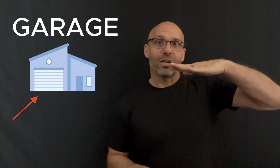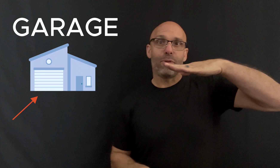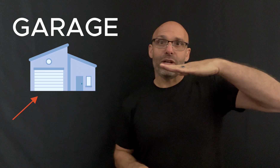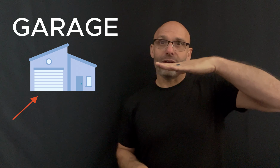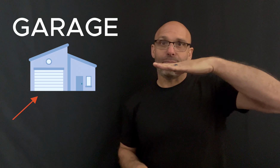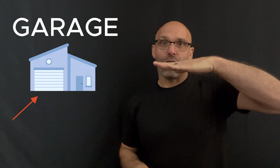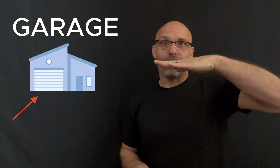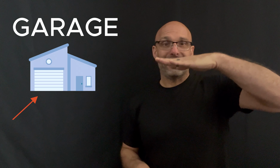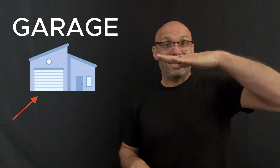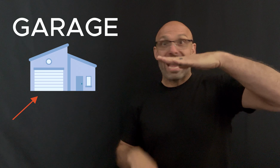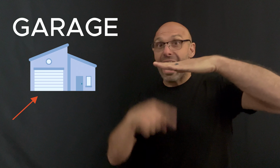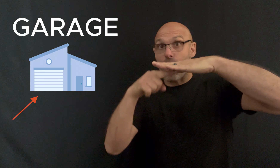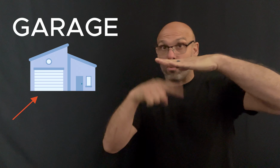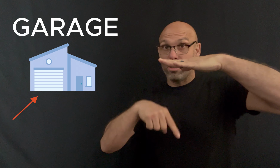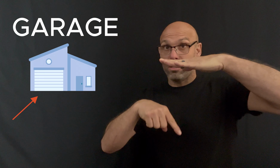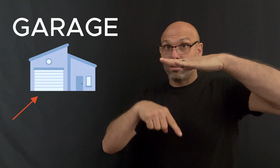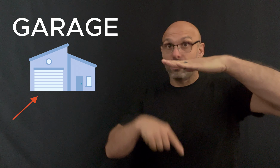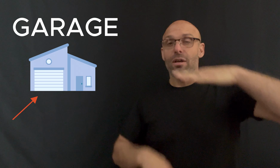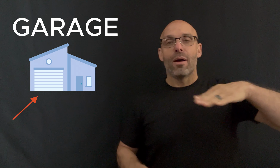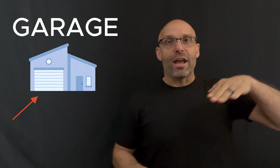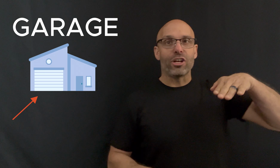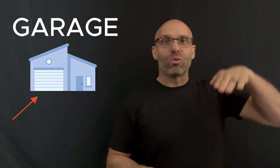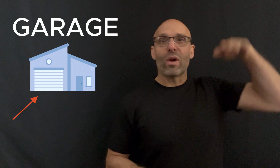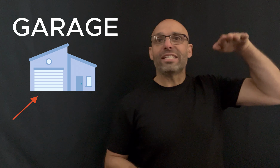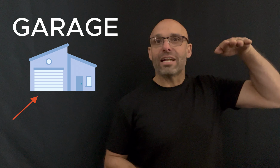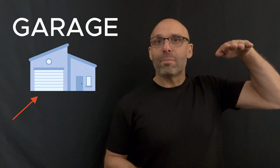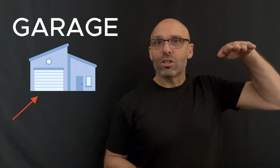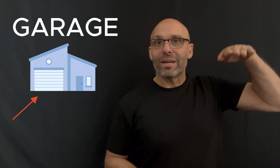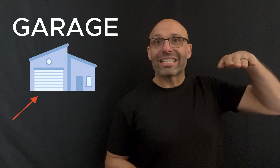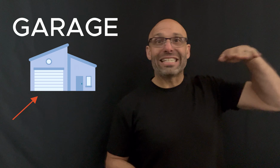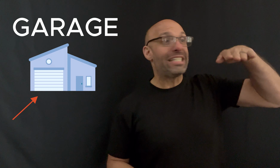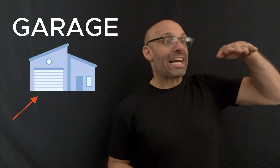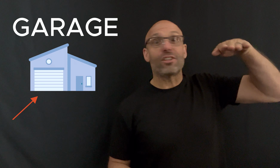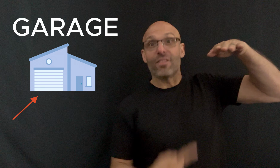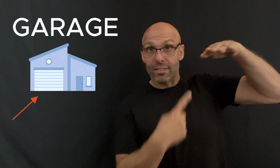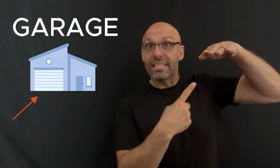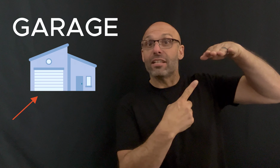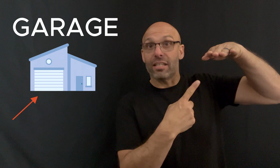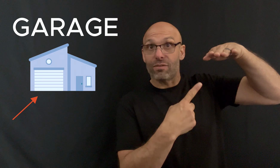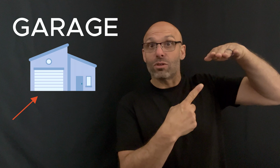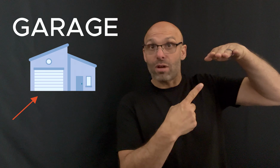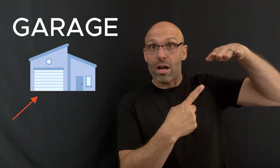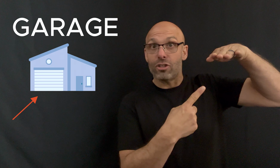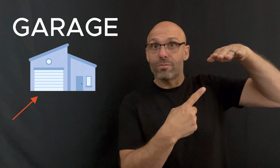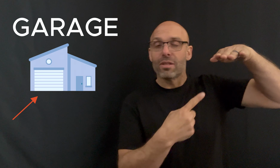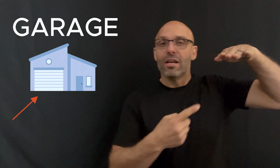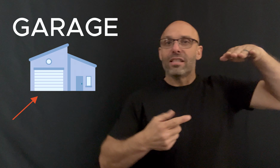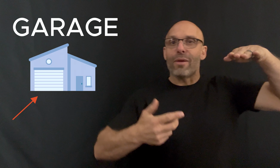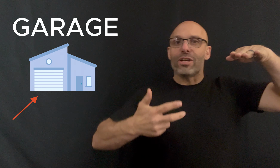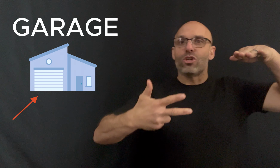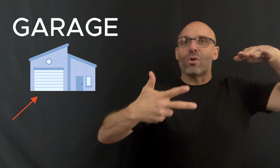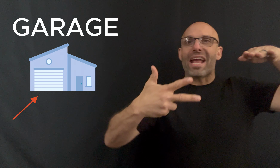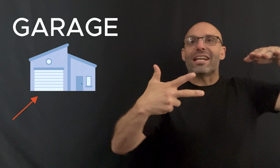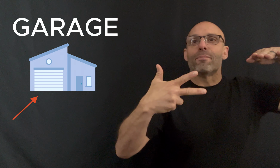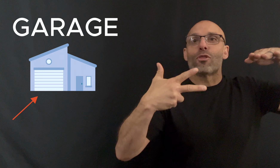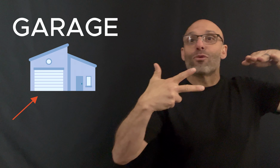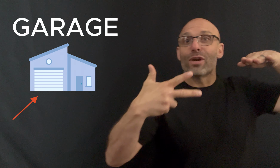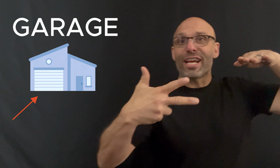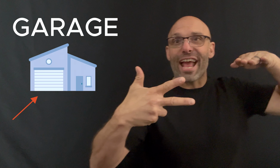put a palm down and you're gonna raise it up a little bit because this is actually the ceiling of the garage. Then we do a number 3 hand